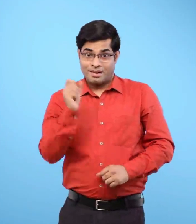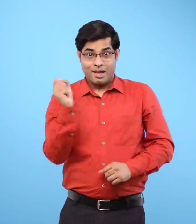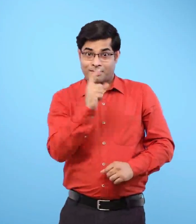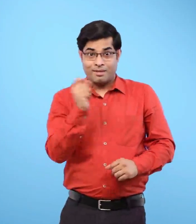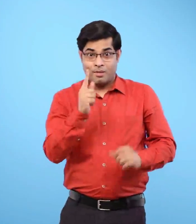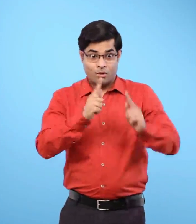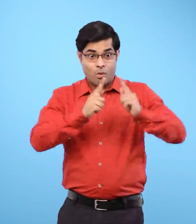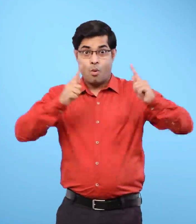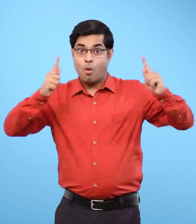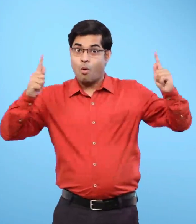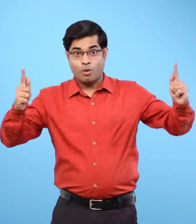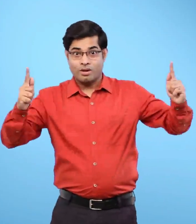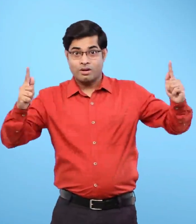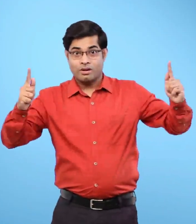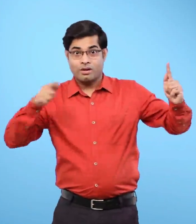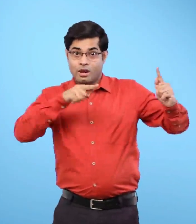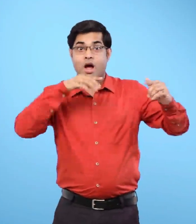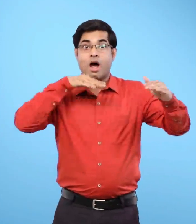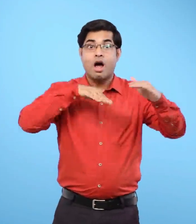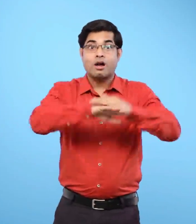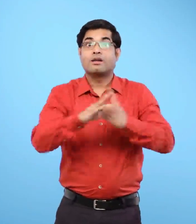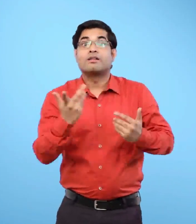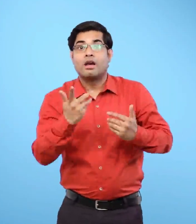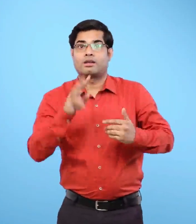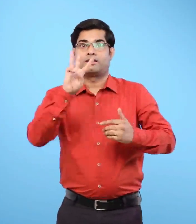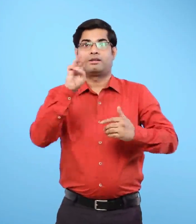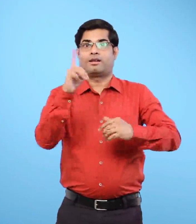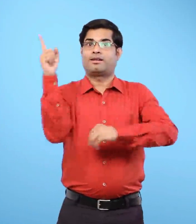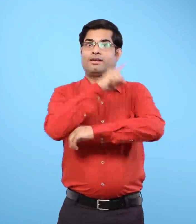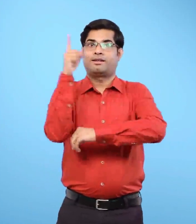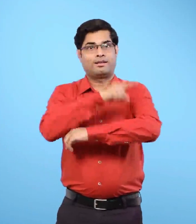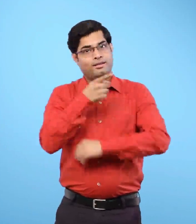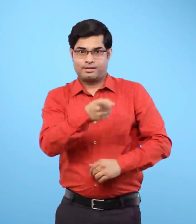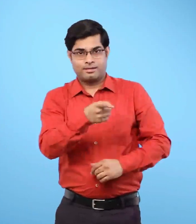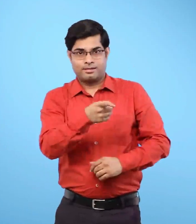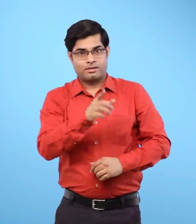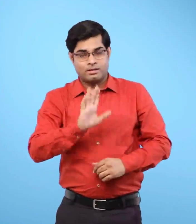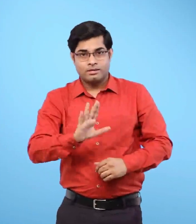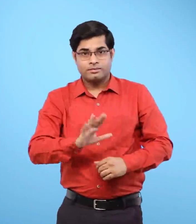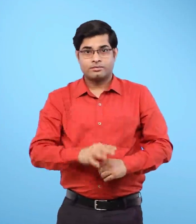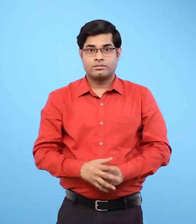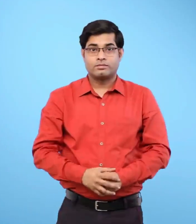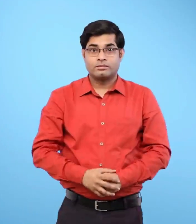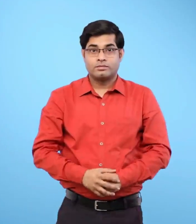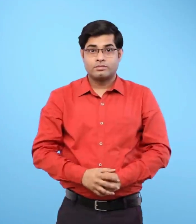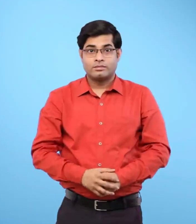long months have 31 days. Short months have 30 days.